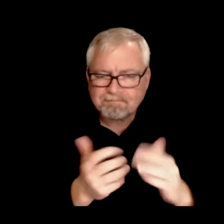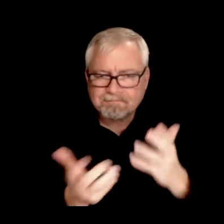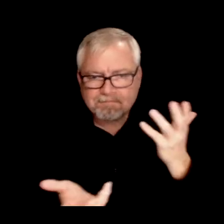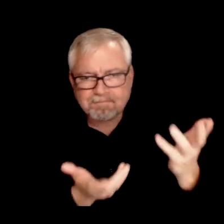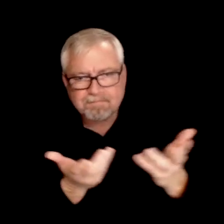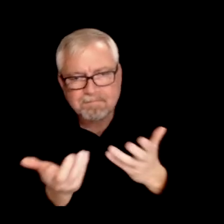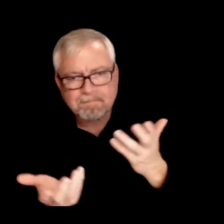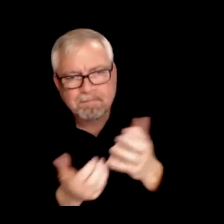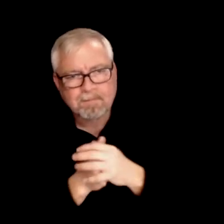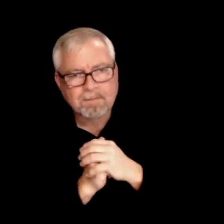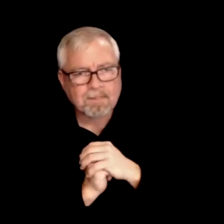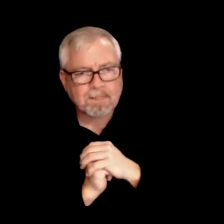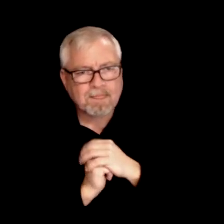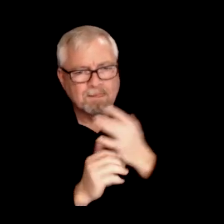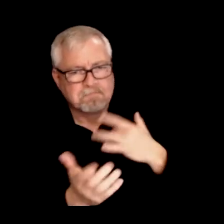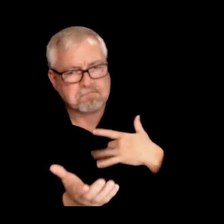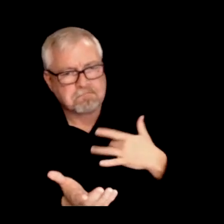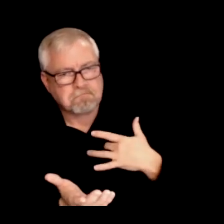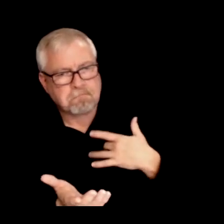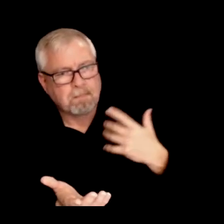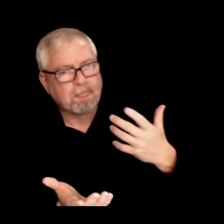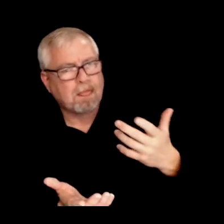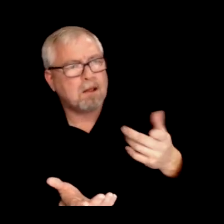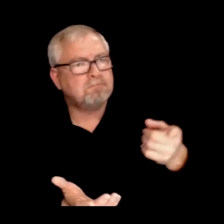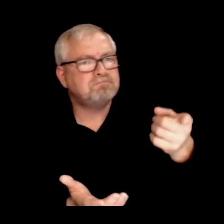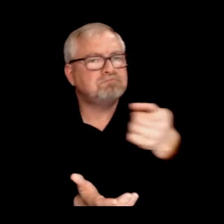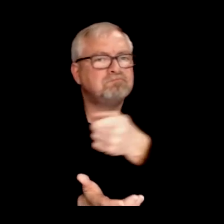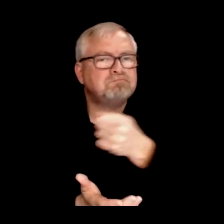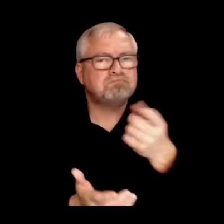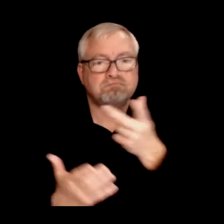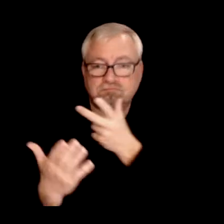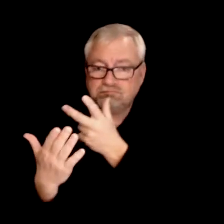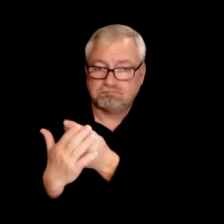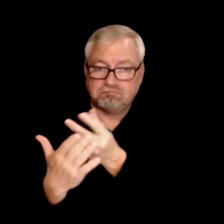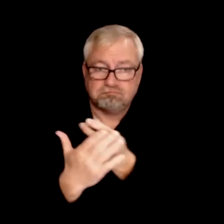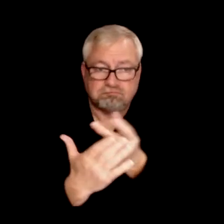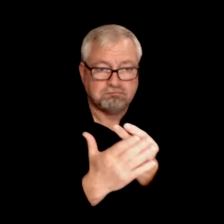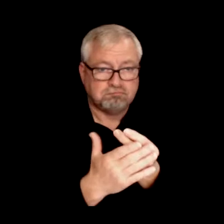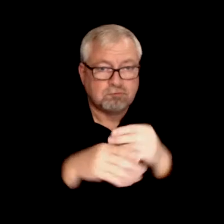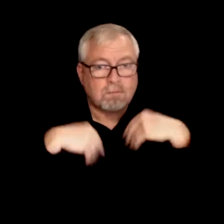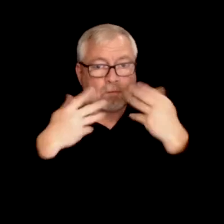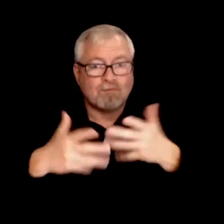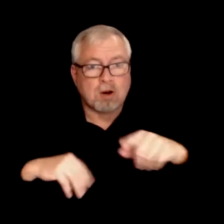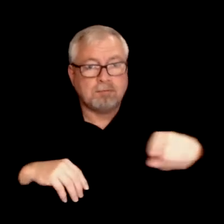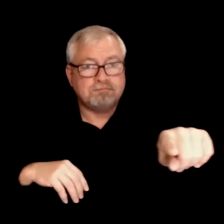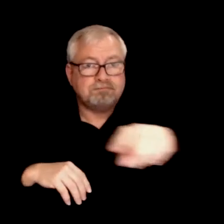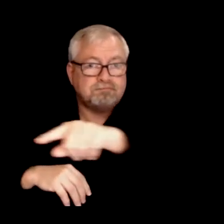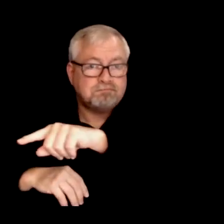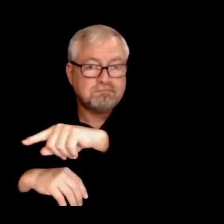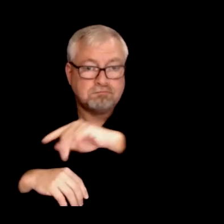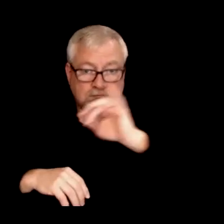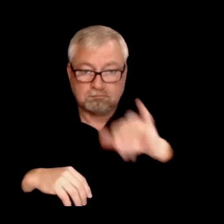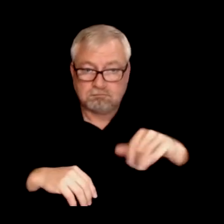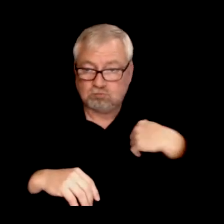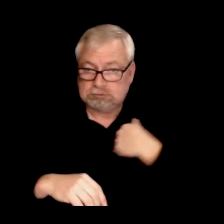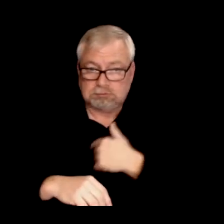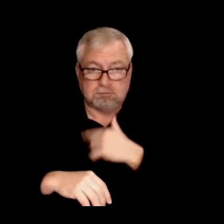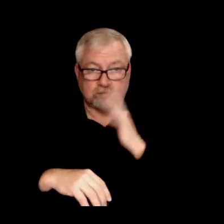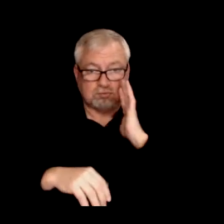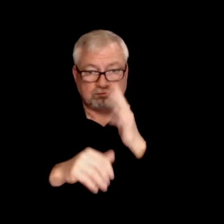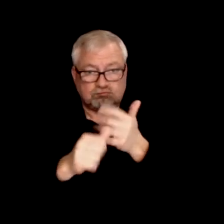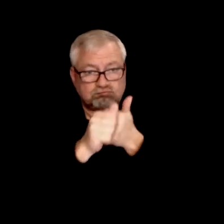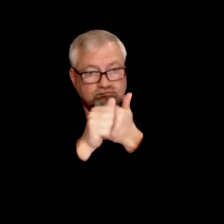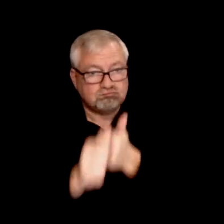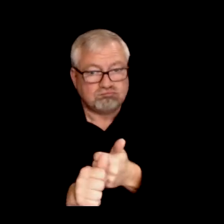of those treatments have been given out at this point? Is it something that's being used around the state pretty widely? I